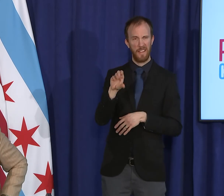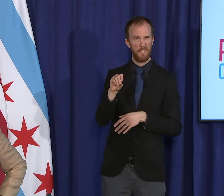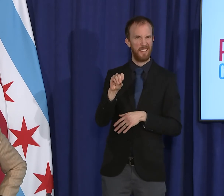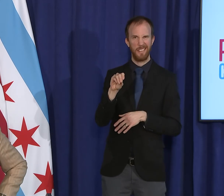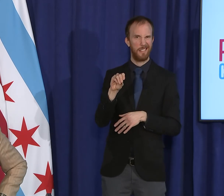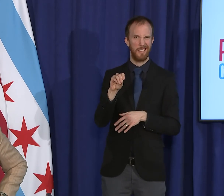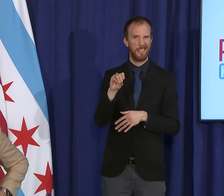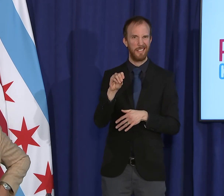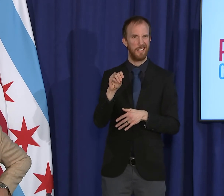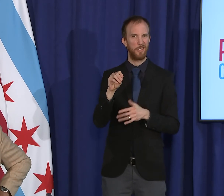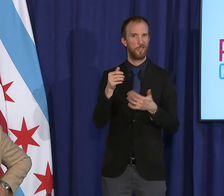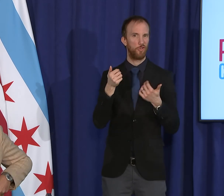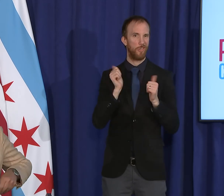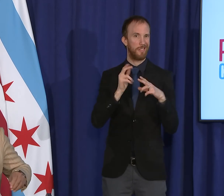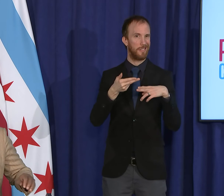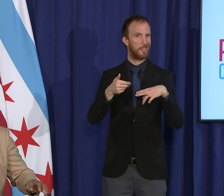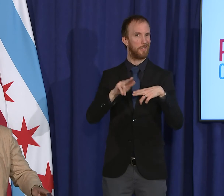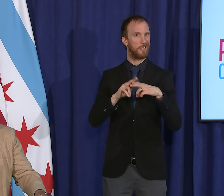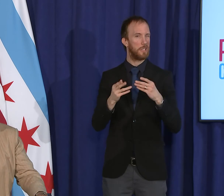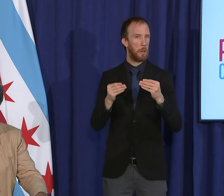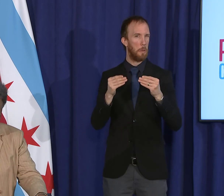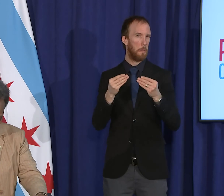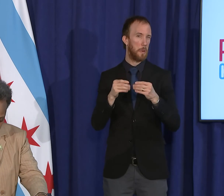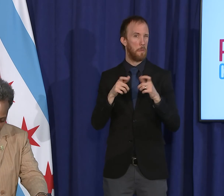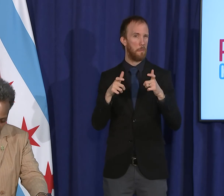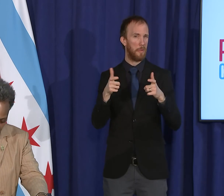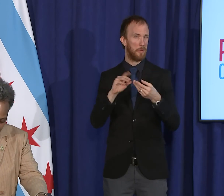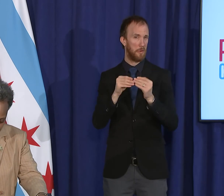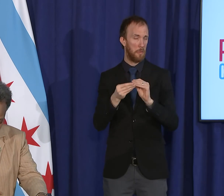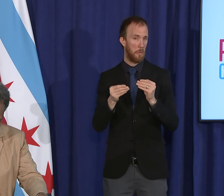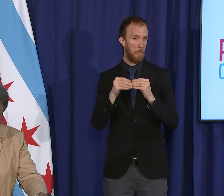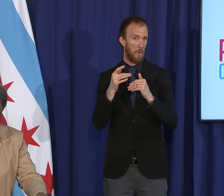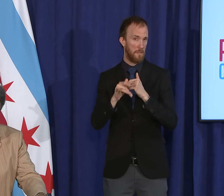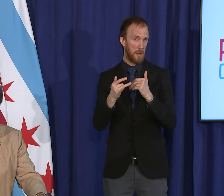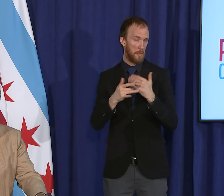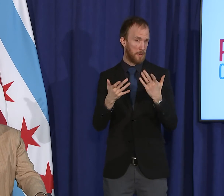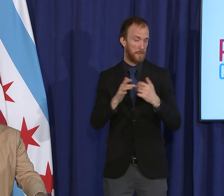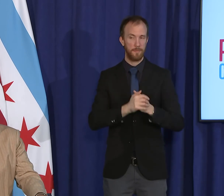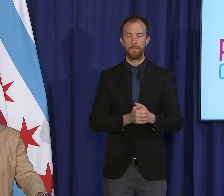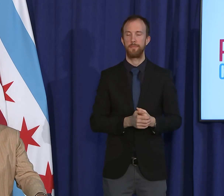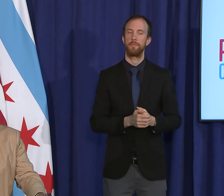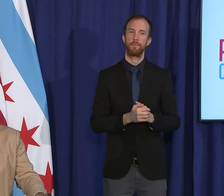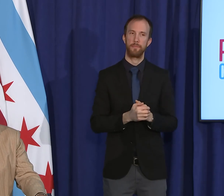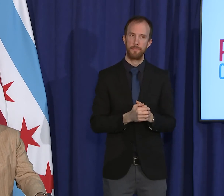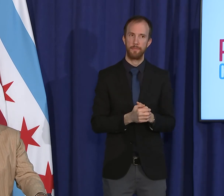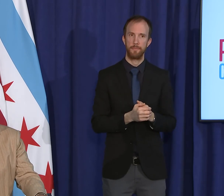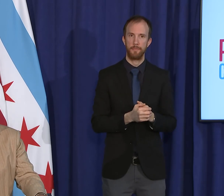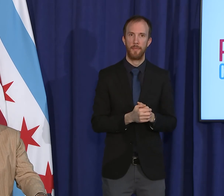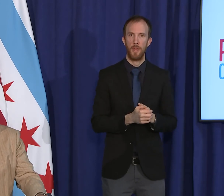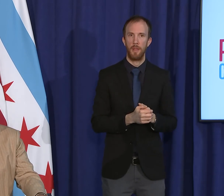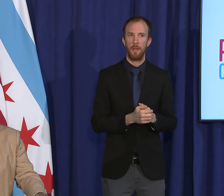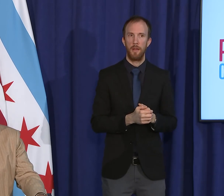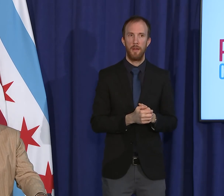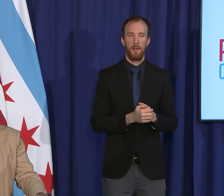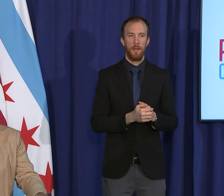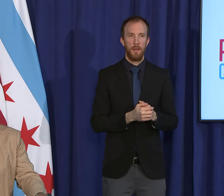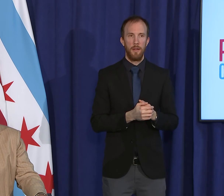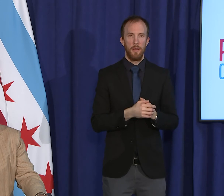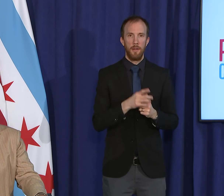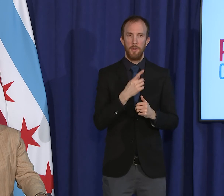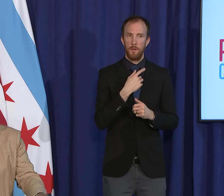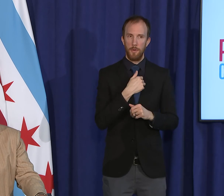so that they can actually make a little bit more money? Here's what I say about that. we certainly understand and are in regular conversation